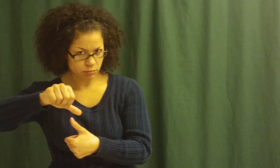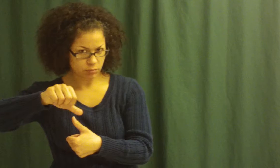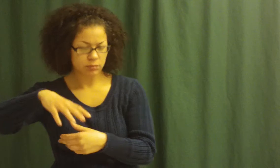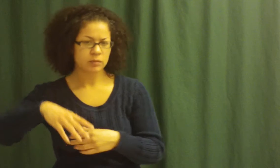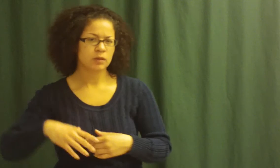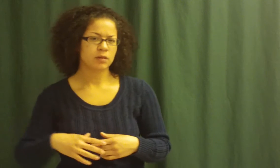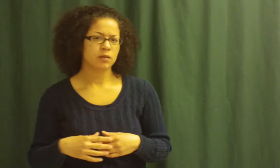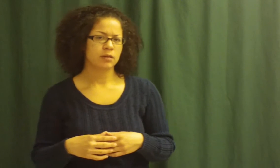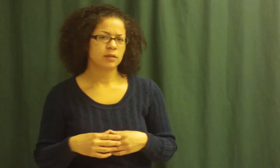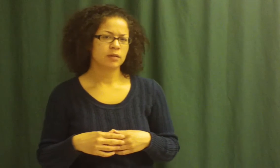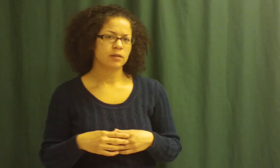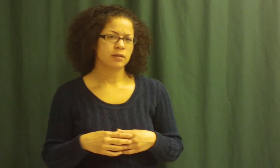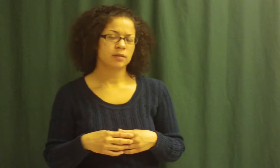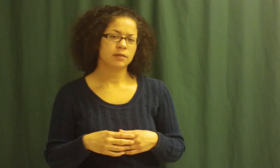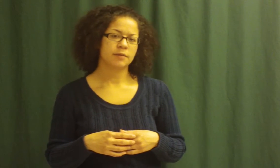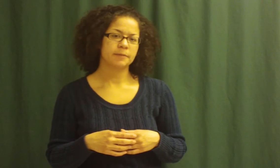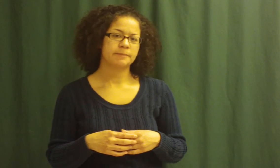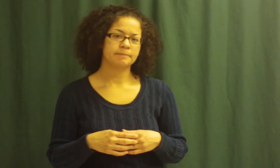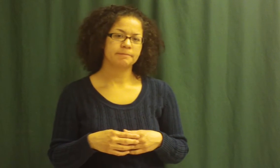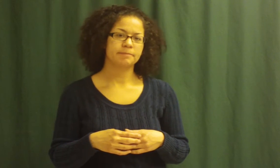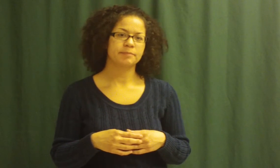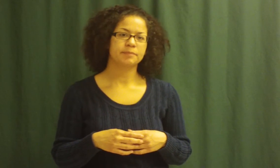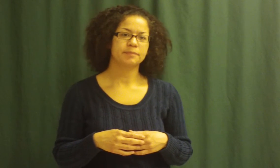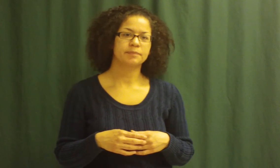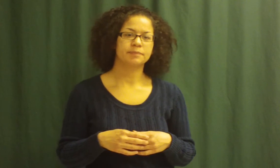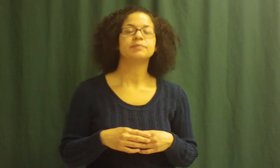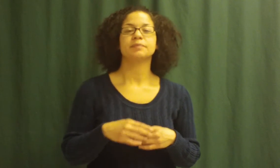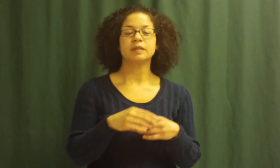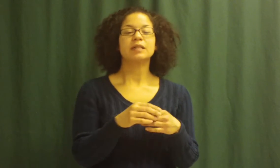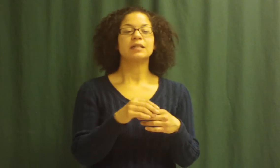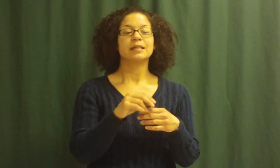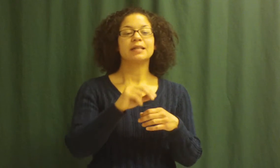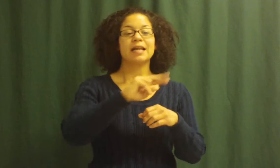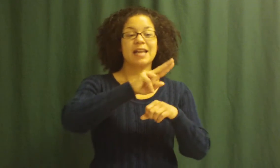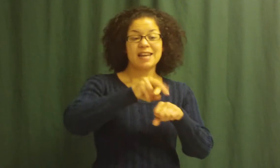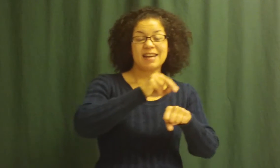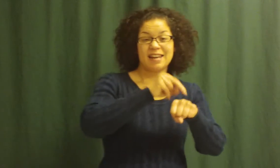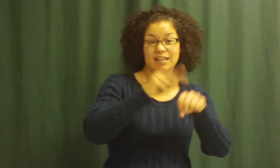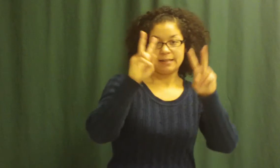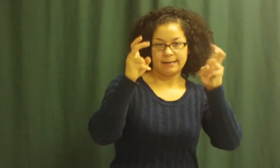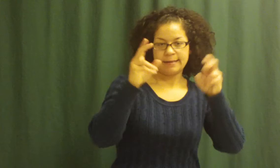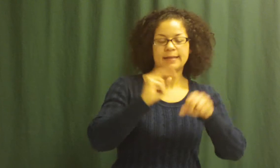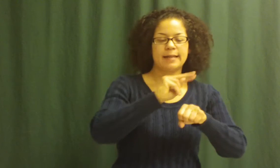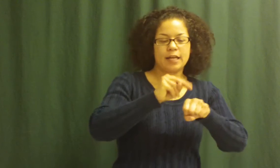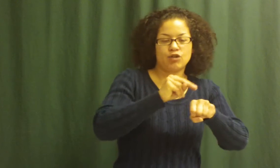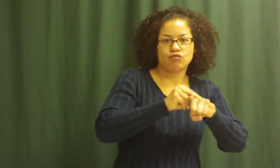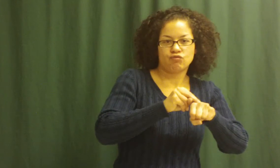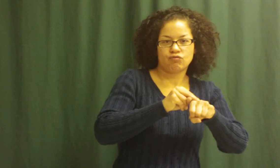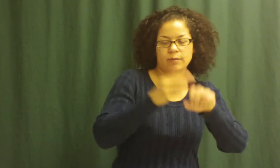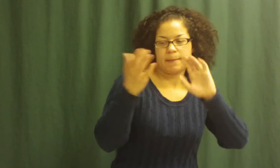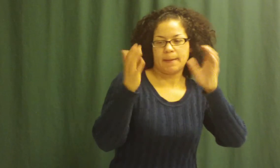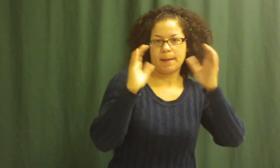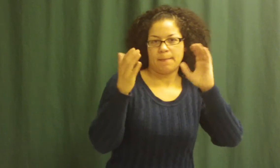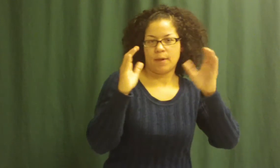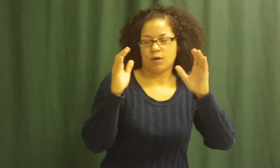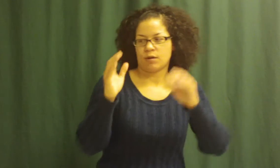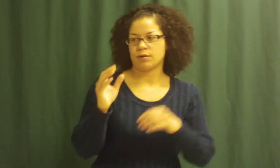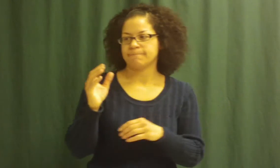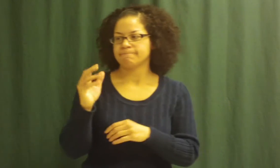The nature versus nurture debate continues to rage in the social